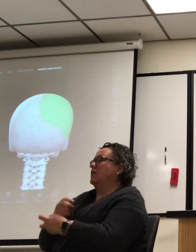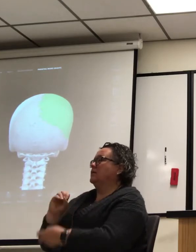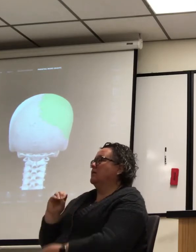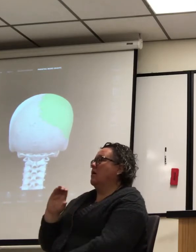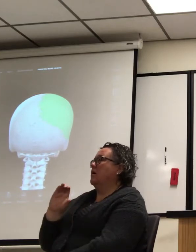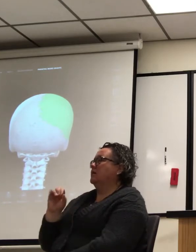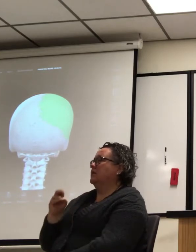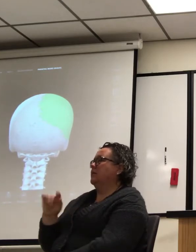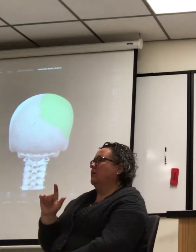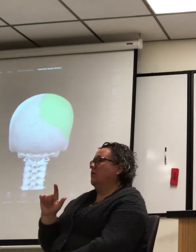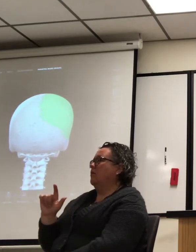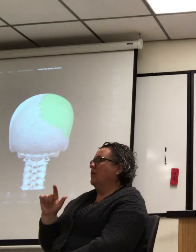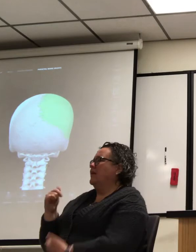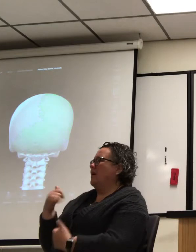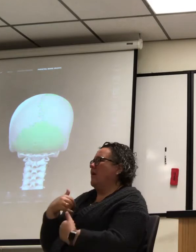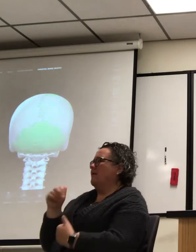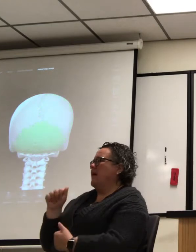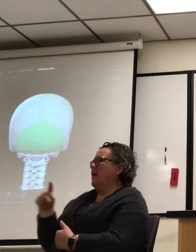I got the app open.